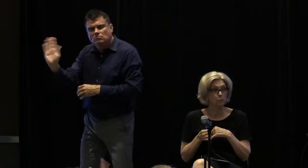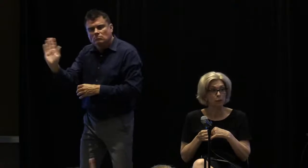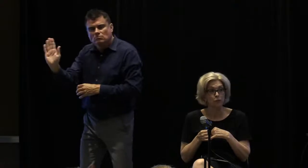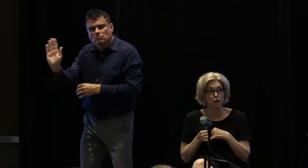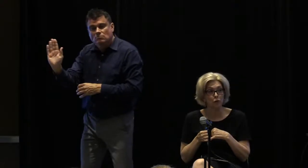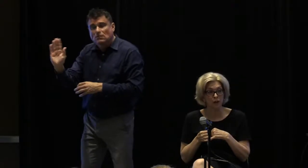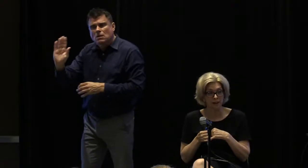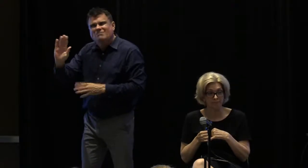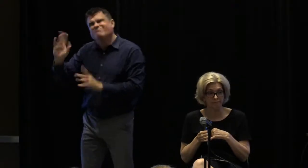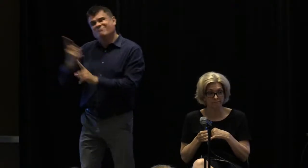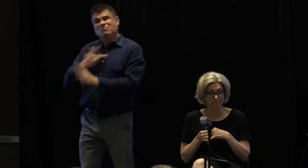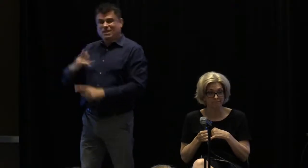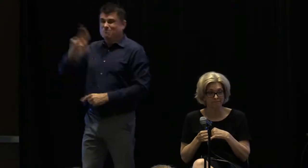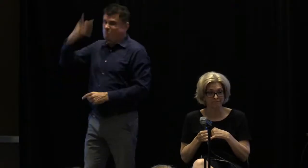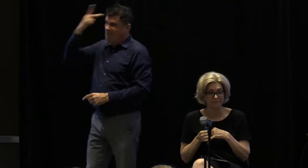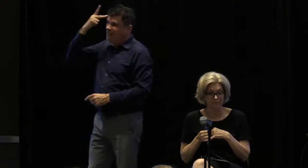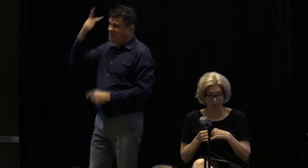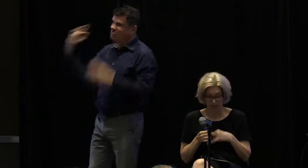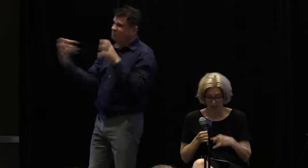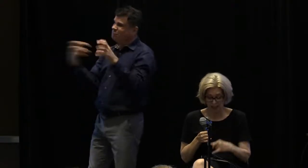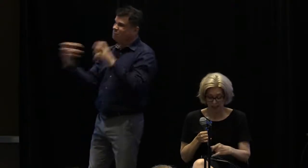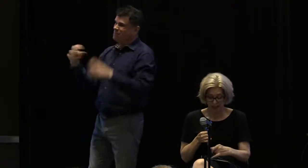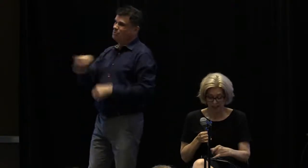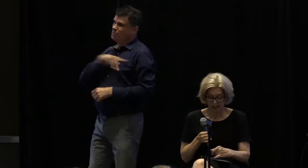And good people don't run.